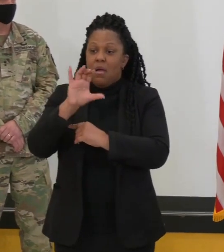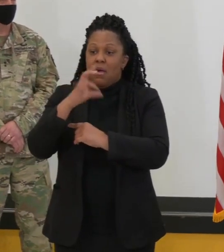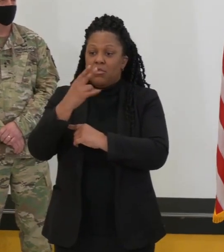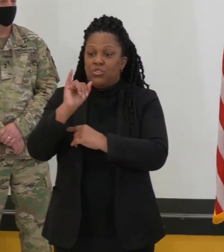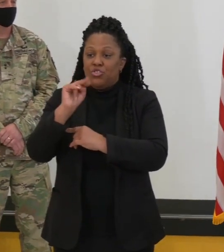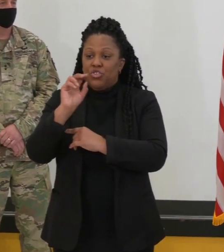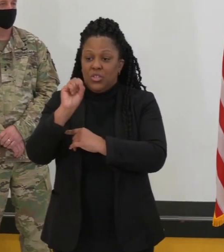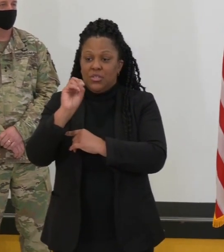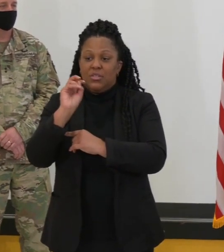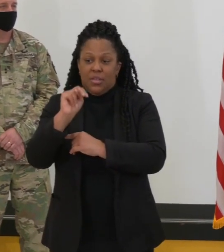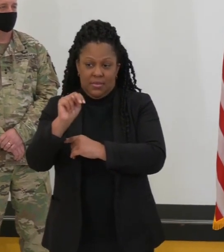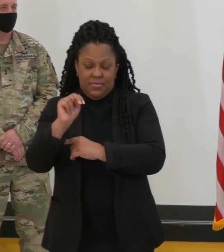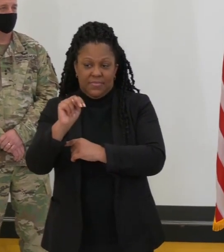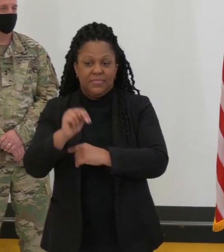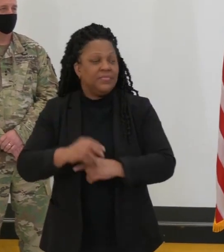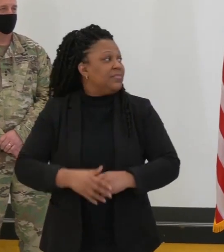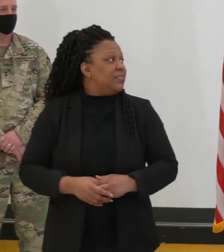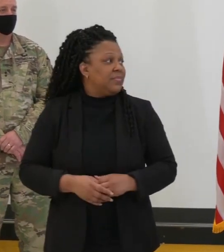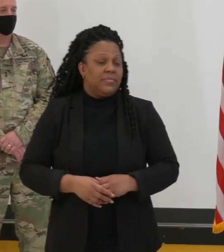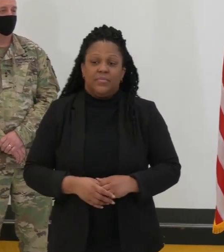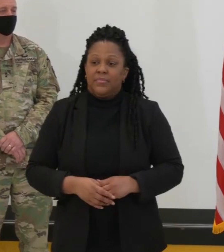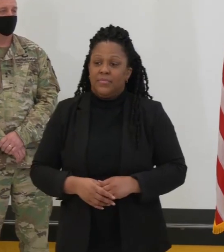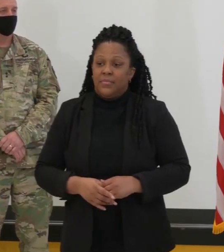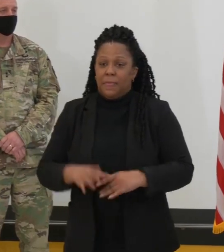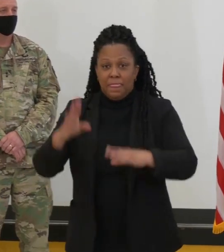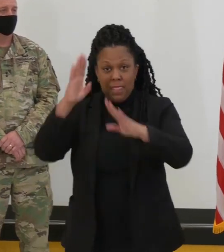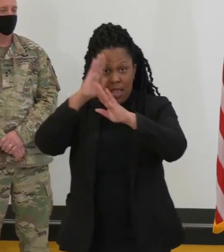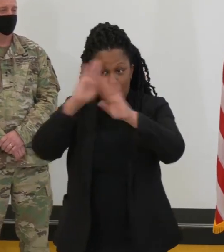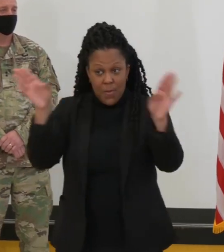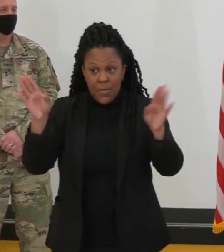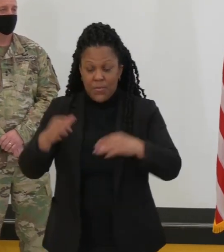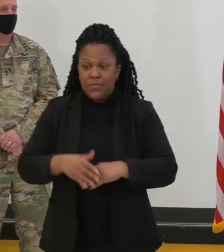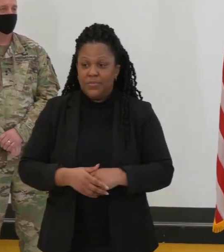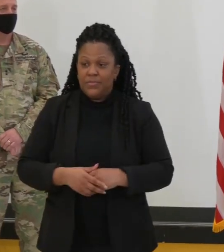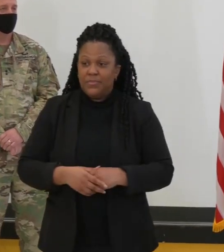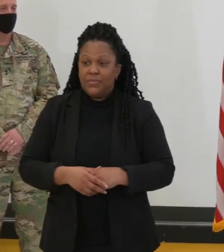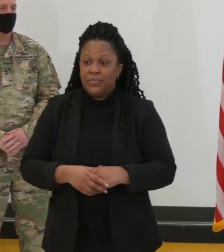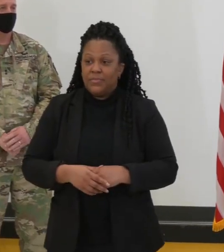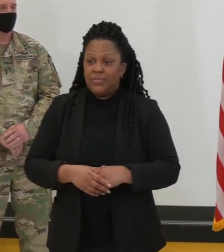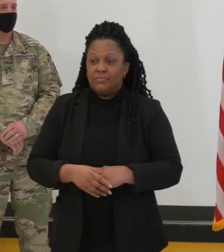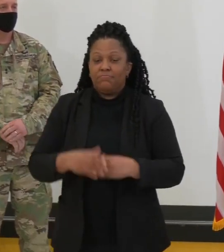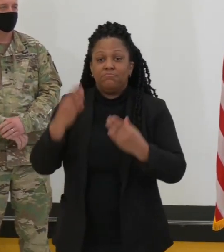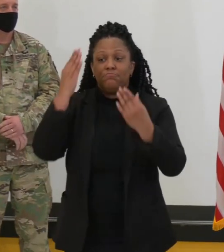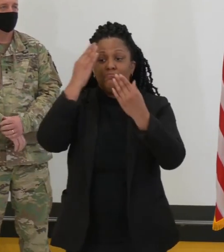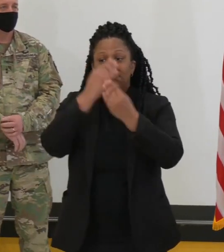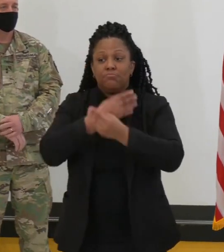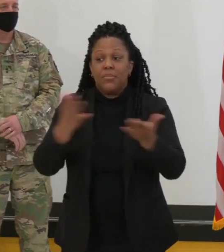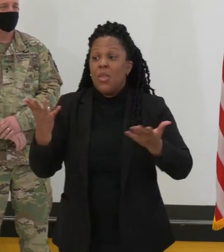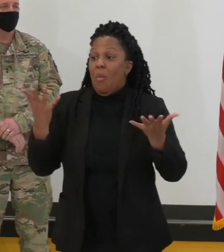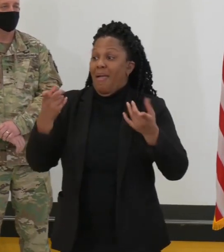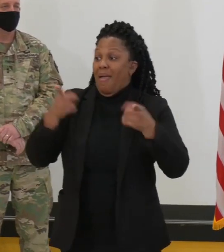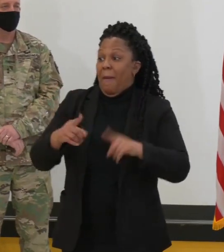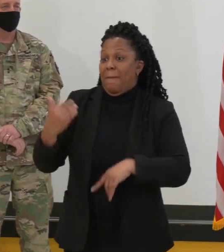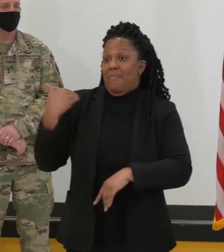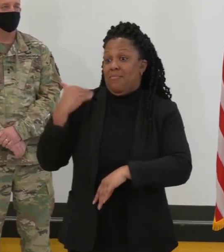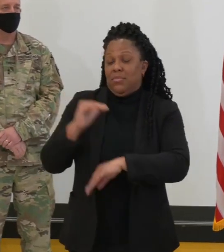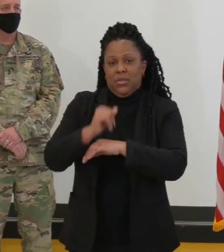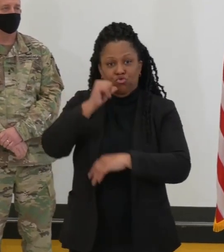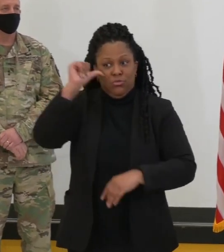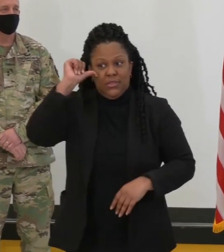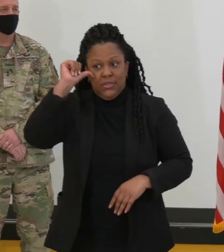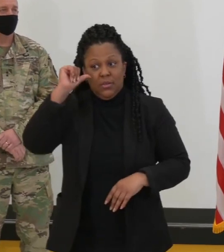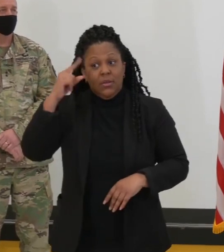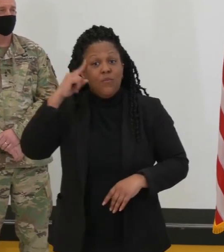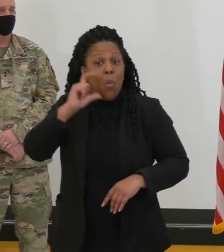Hello, everybody. I'm Sheriff Dave Hutchinson from Hennepin County. Thank you. First, I want to say what happened yesterday is obviously very troubling for law enforcement, troubling